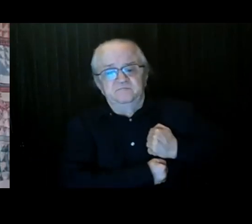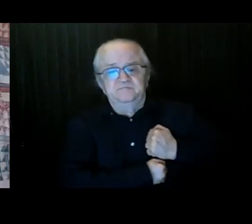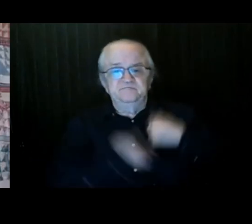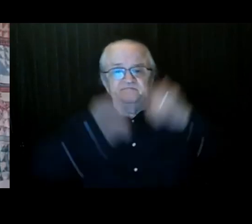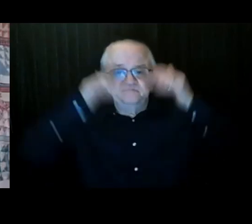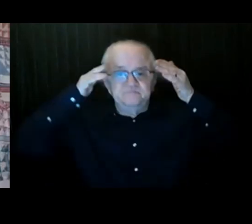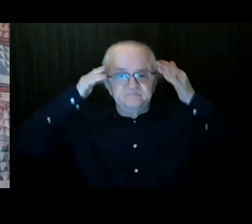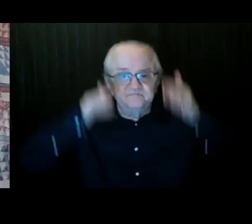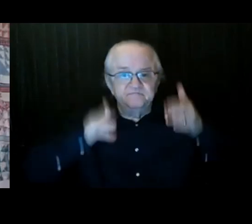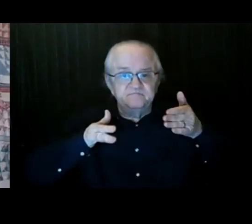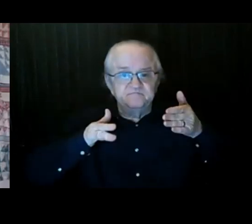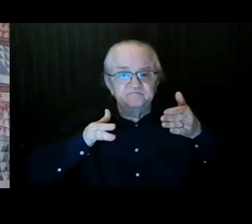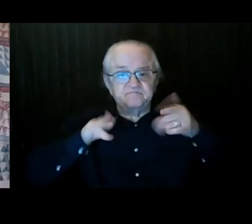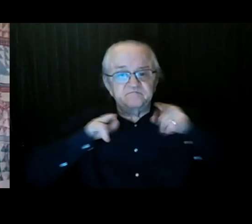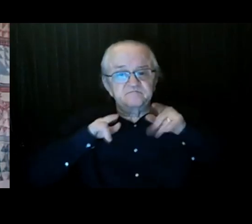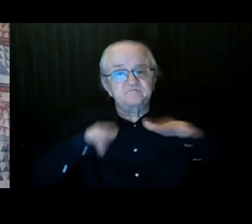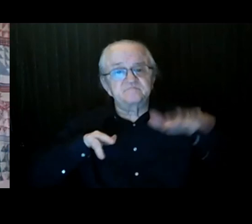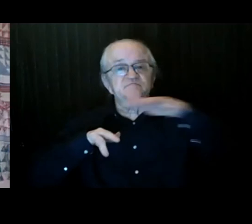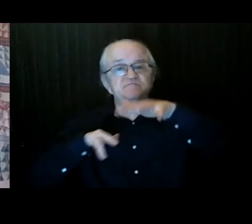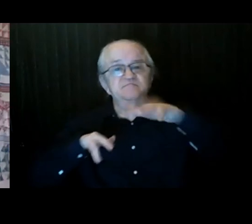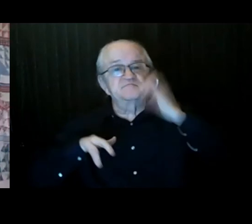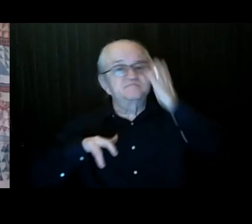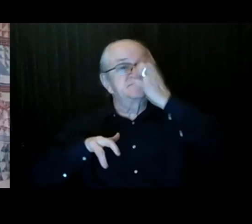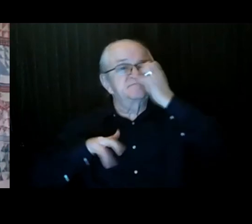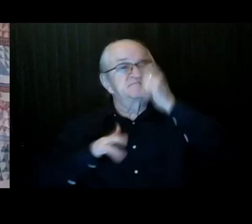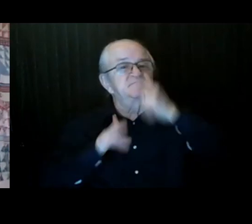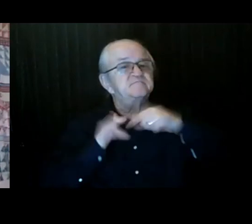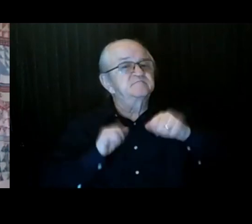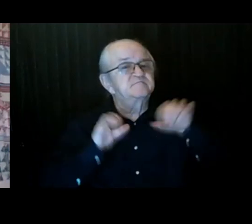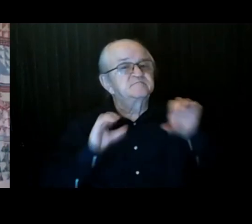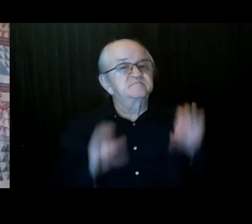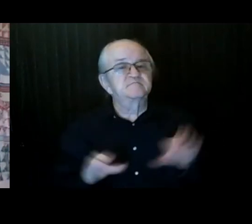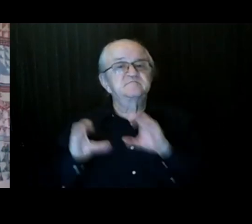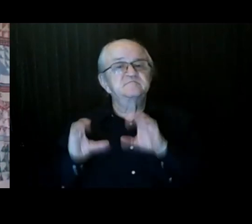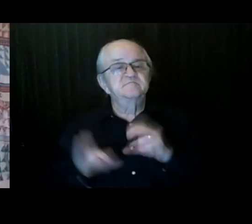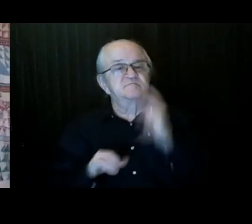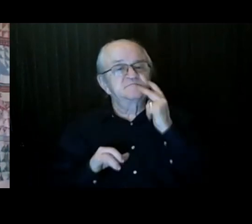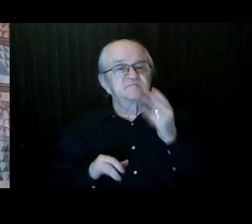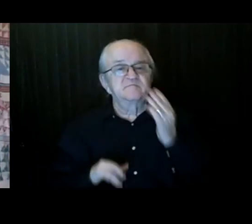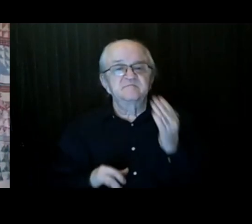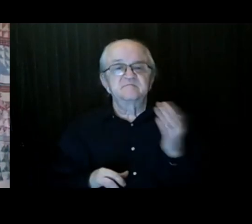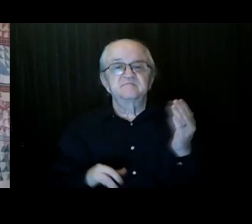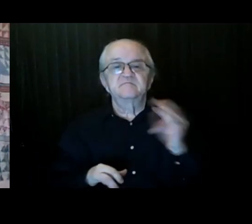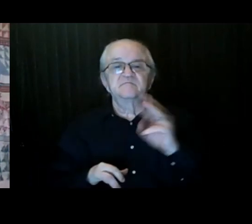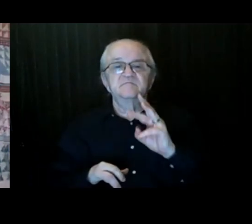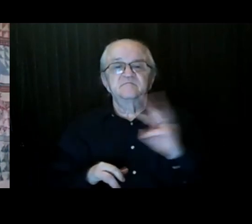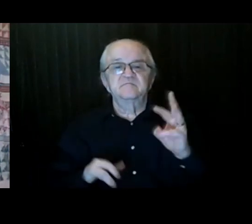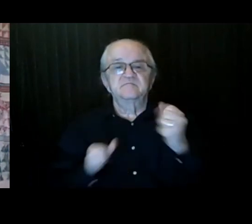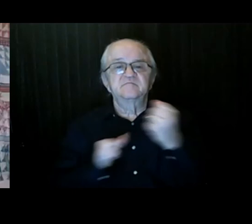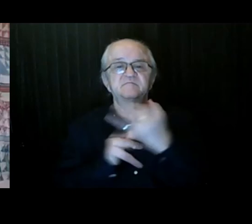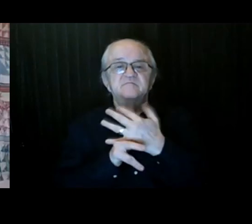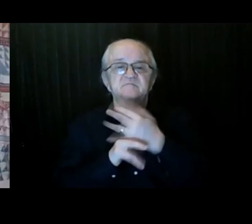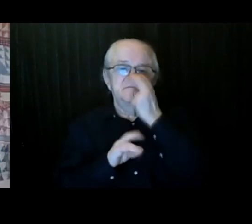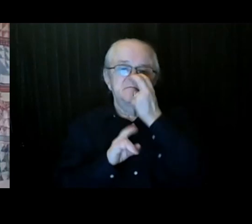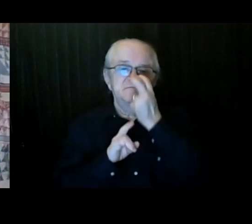on what was in Europe that I could do and see. And it was there in Bamberg, West Germany, that I fell in love with